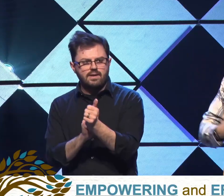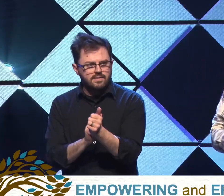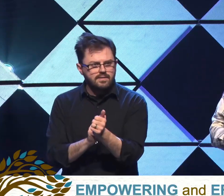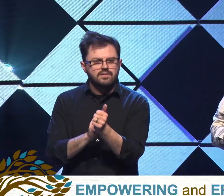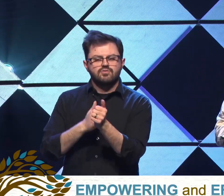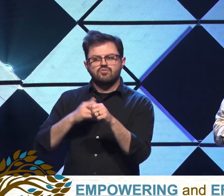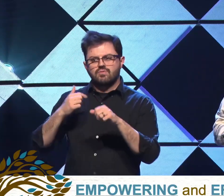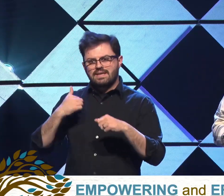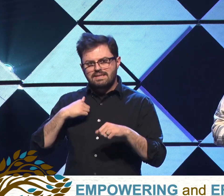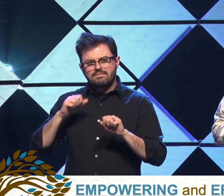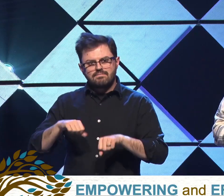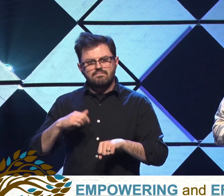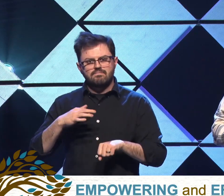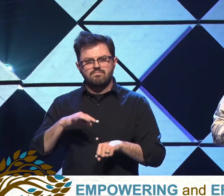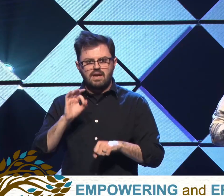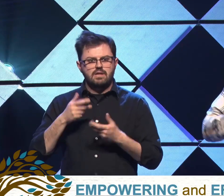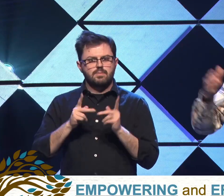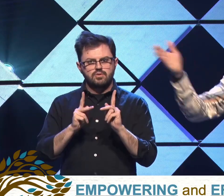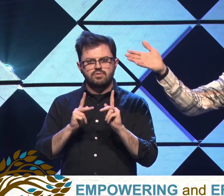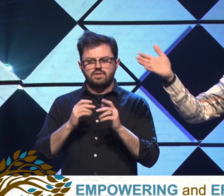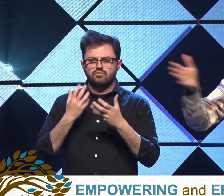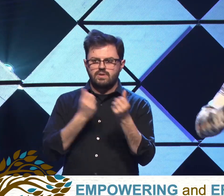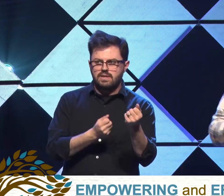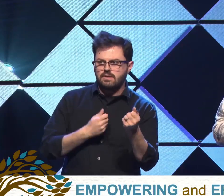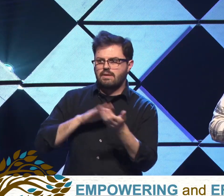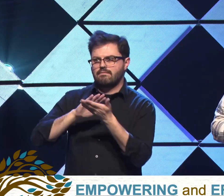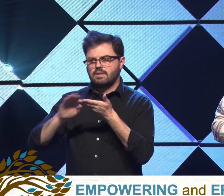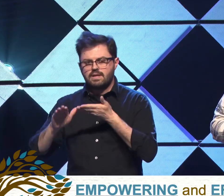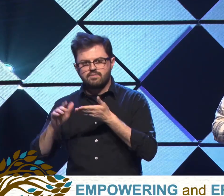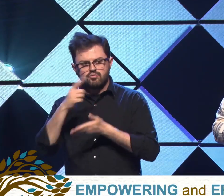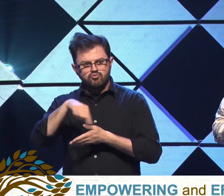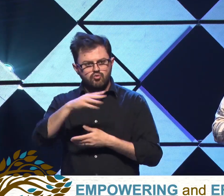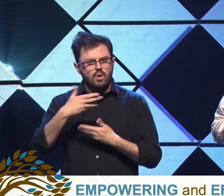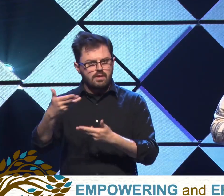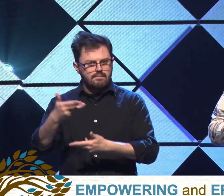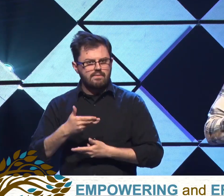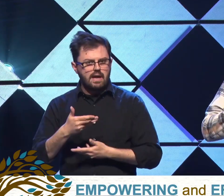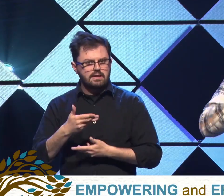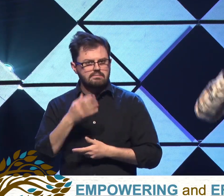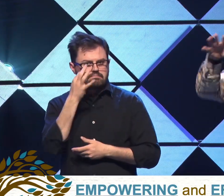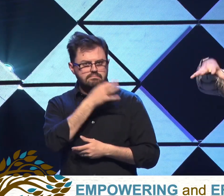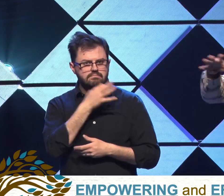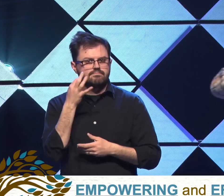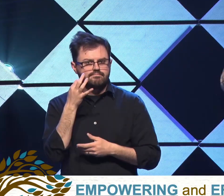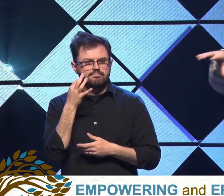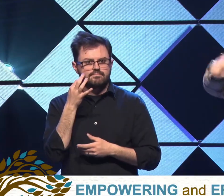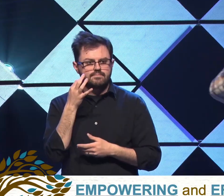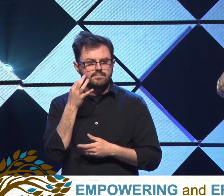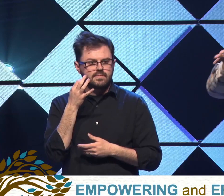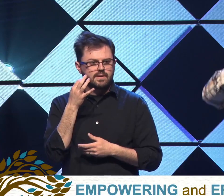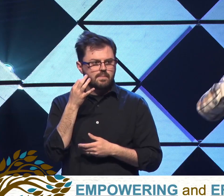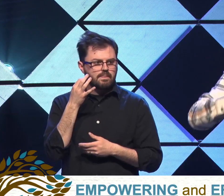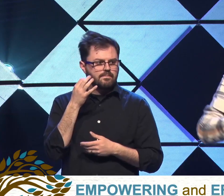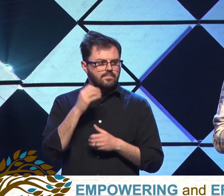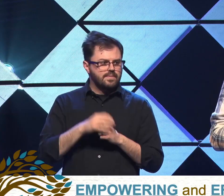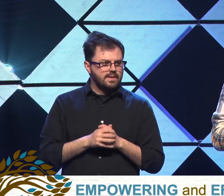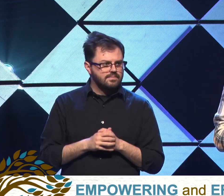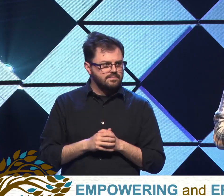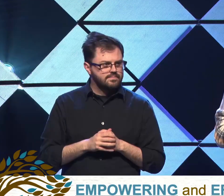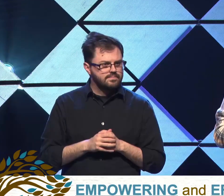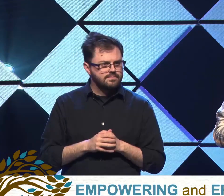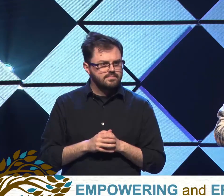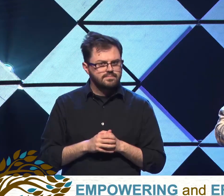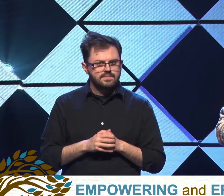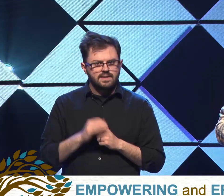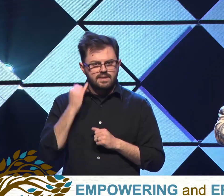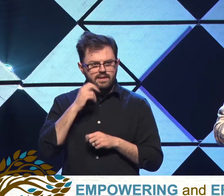so does everybody else. And so you're invited to the table. If you're at tables, they're served